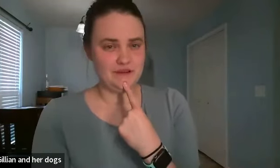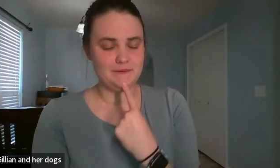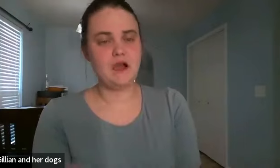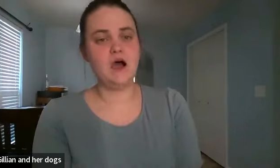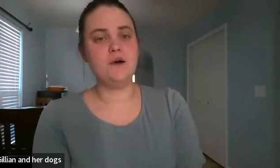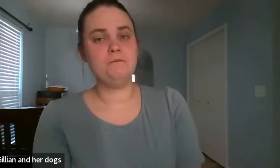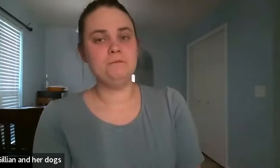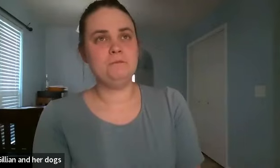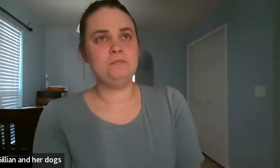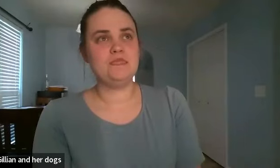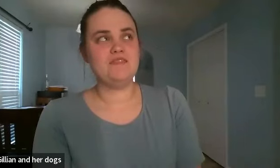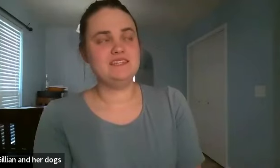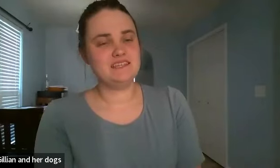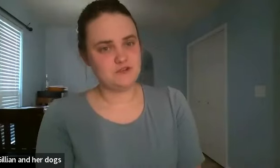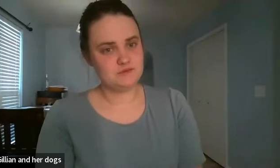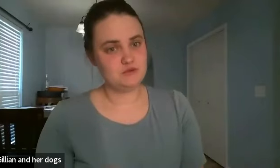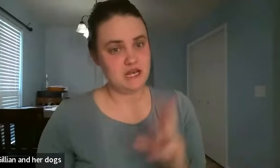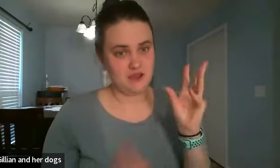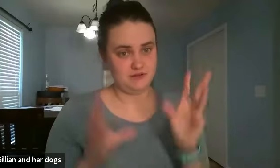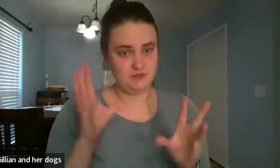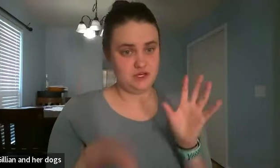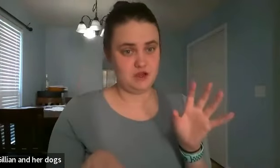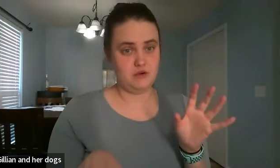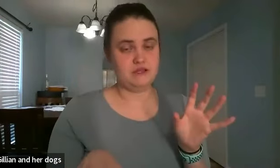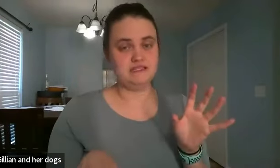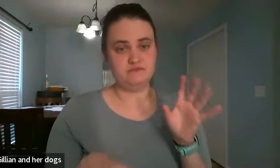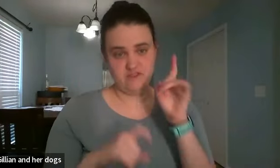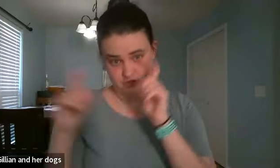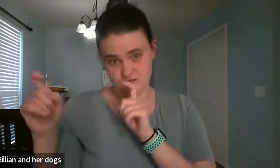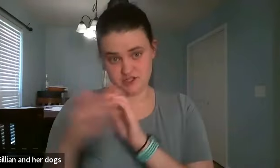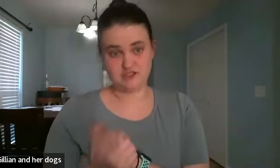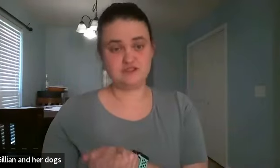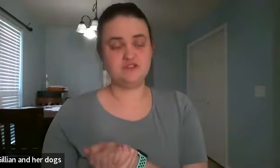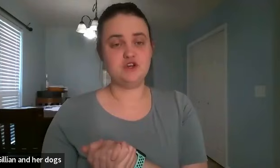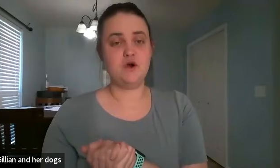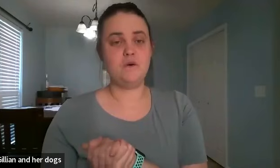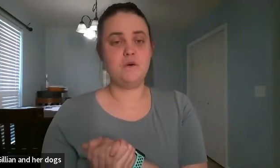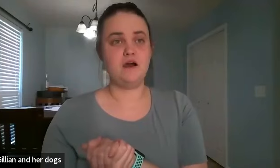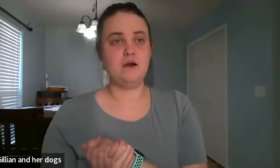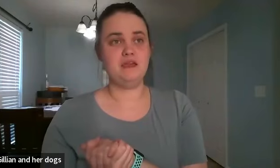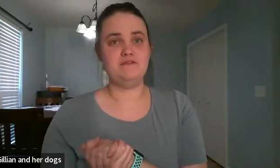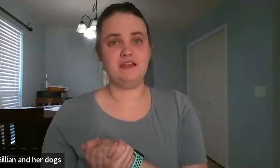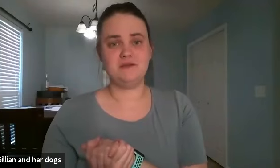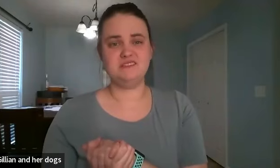Disappointed. The difference between how you would know is facial expressions. So if like I'm saying